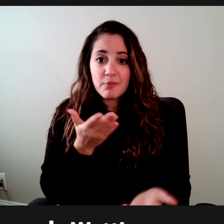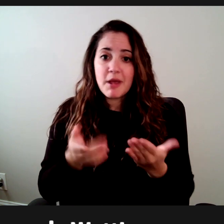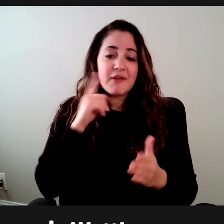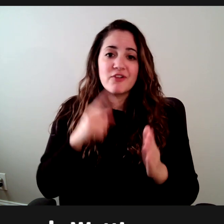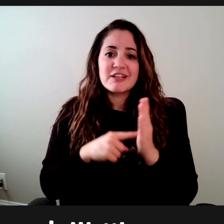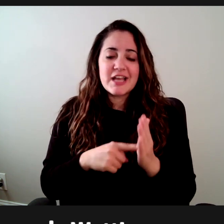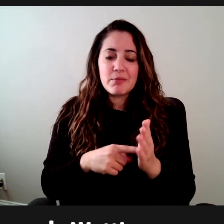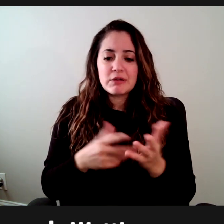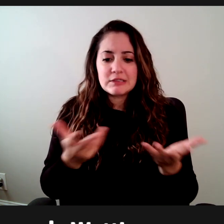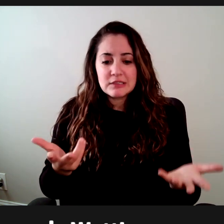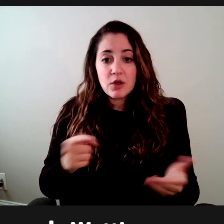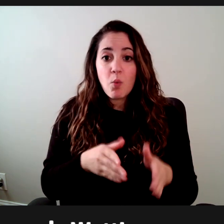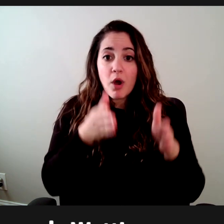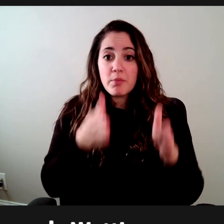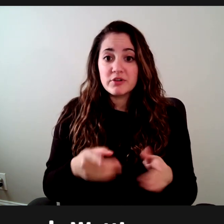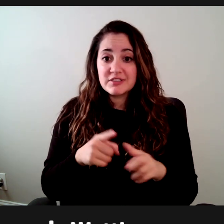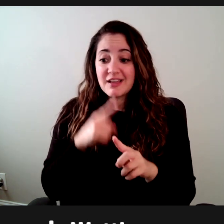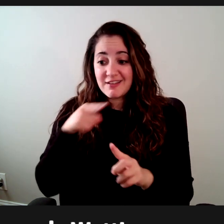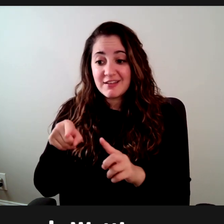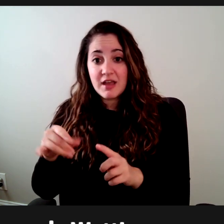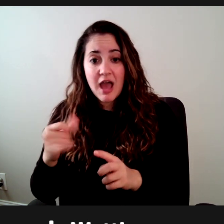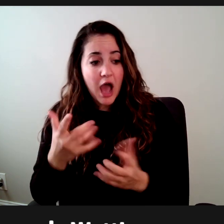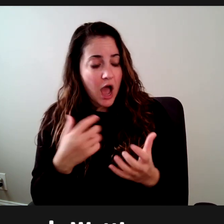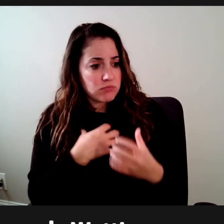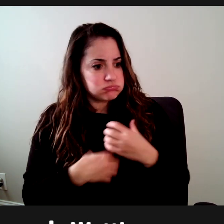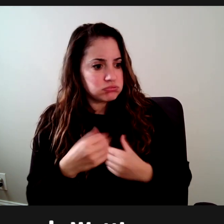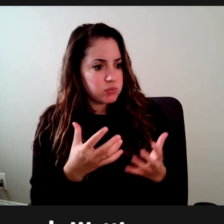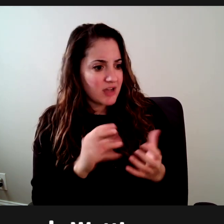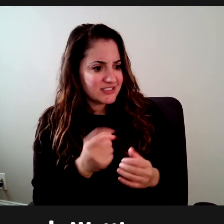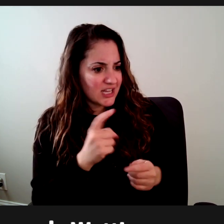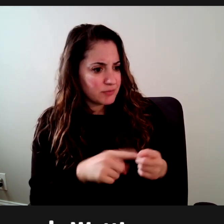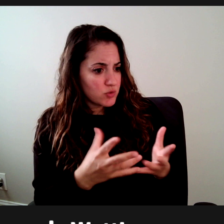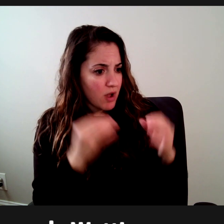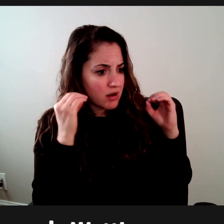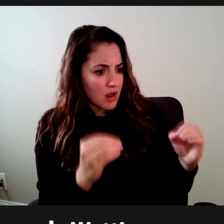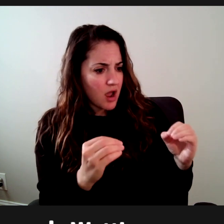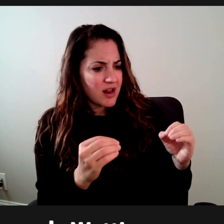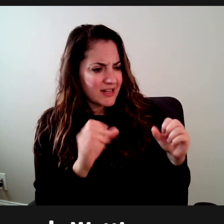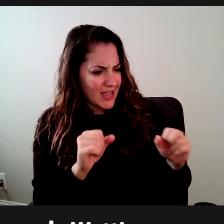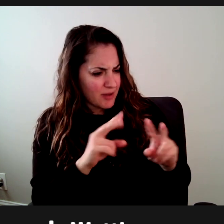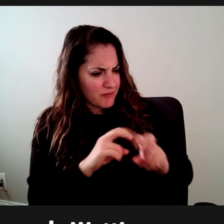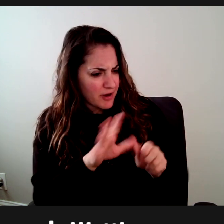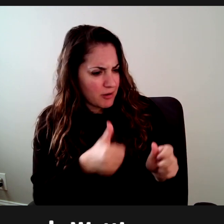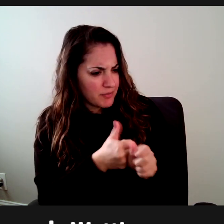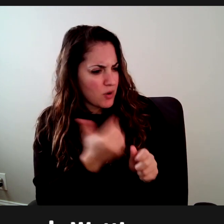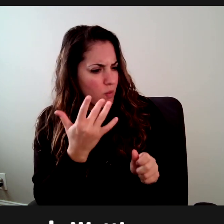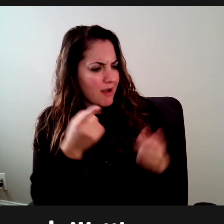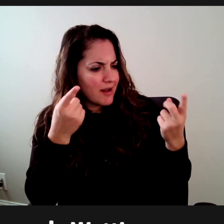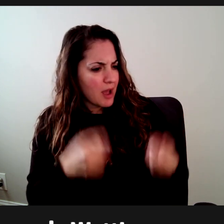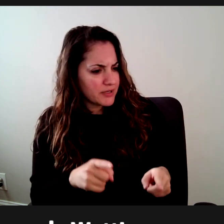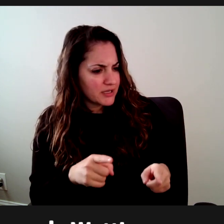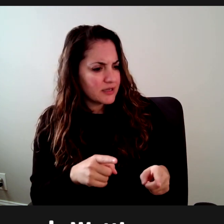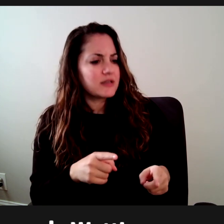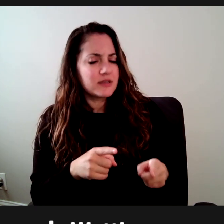you're saying like, oh, I'm really not liking it when I have all this desire and you don't have any. And can we slow it down and see that there's